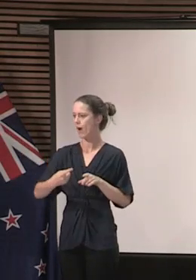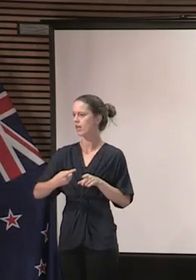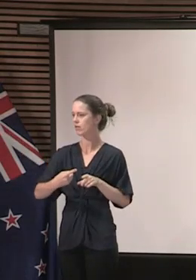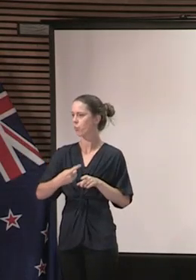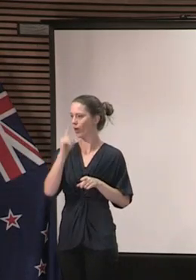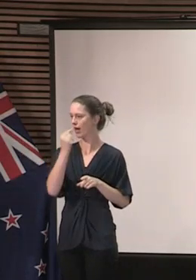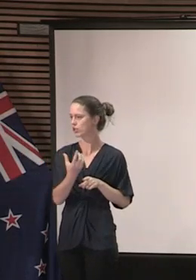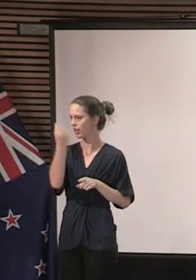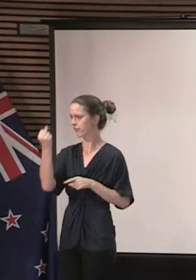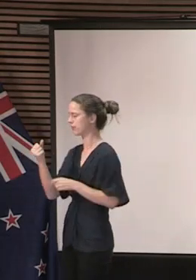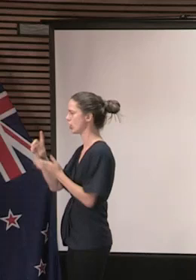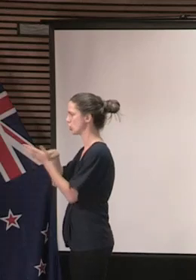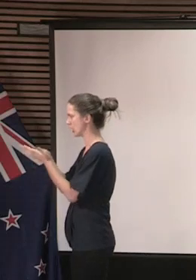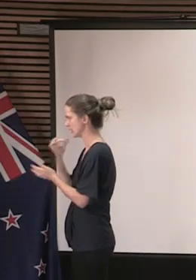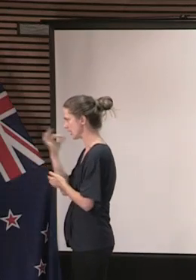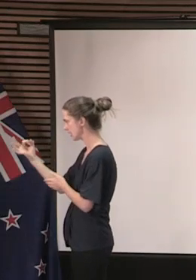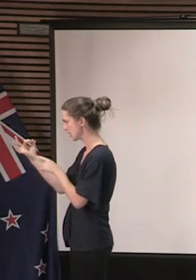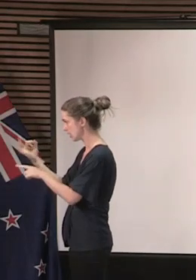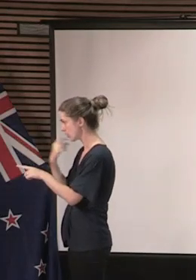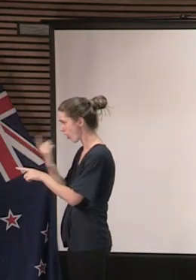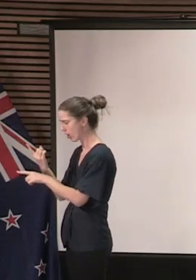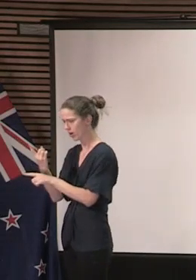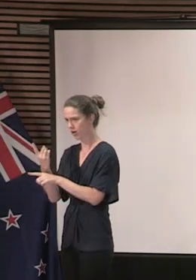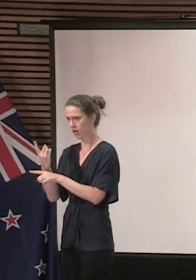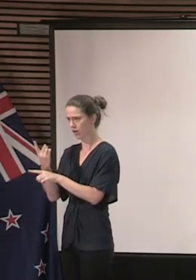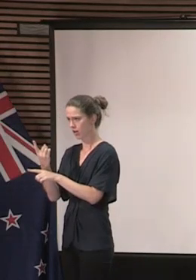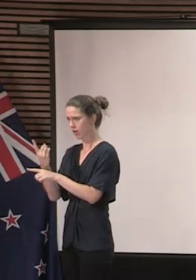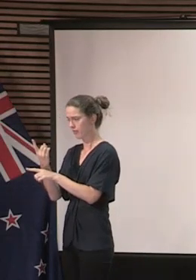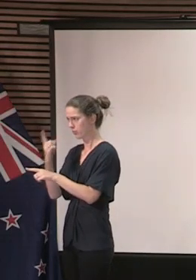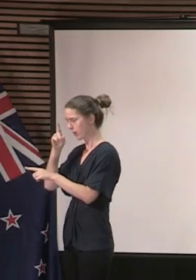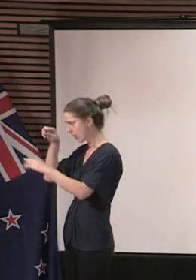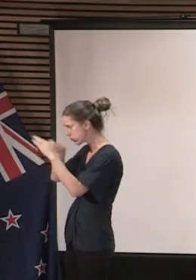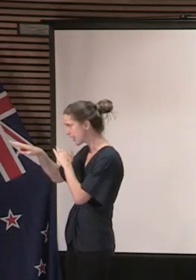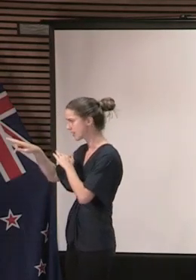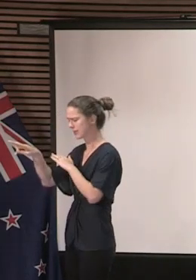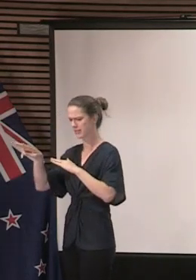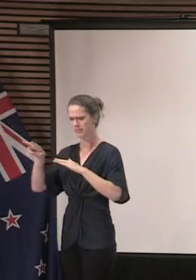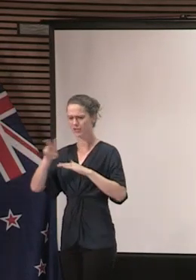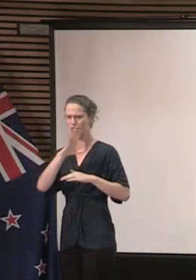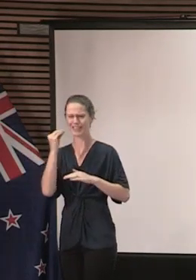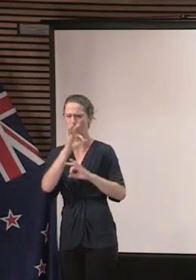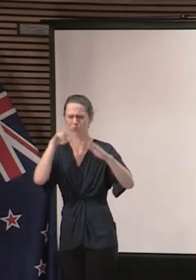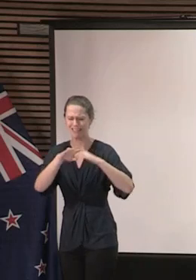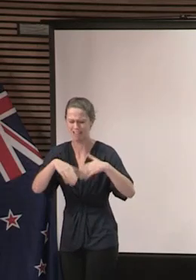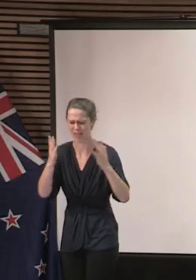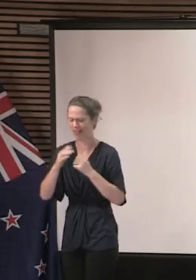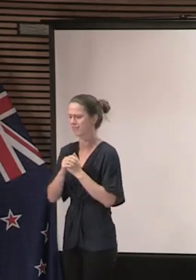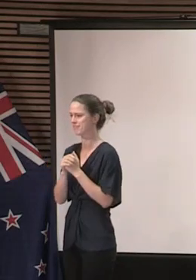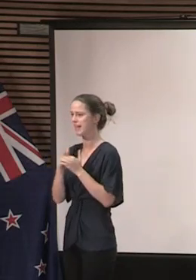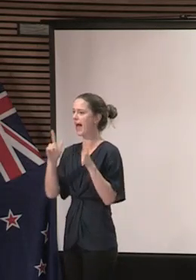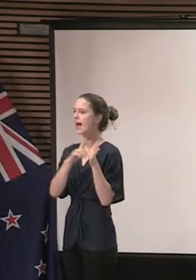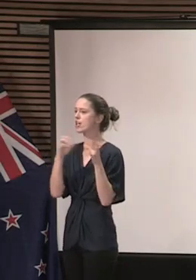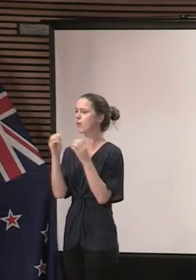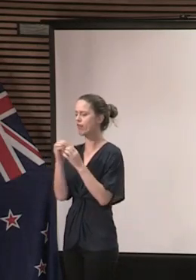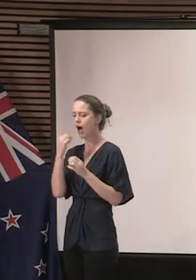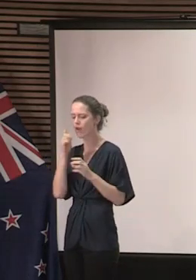if we're reading into that then, in terms of tomorrow's Don't read decision, into anything. yeah, what I would say is, if you look at our testing numbers,